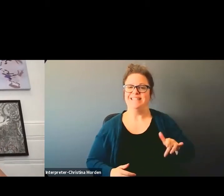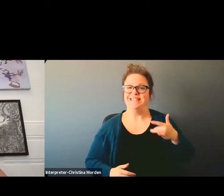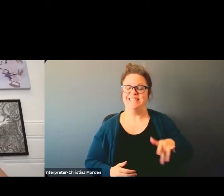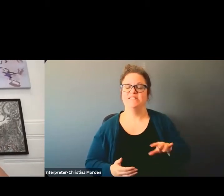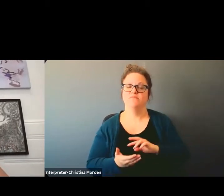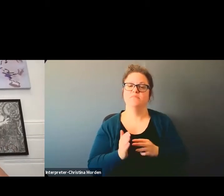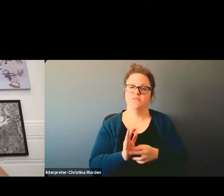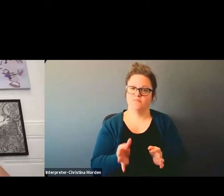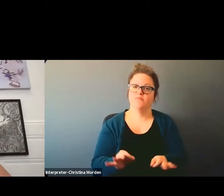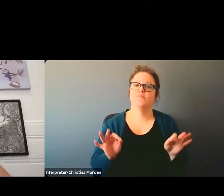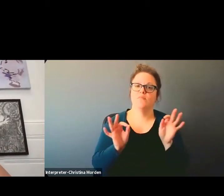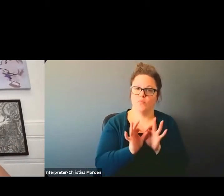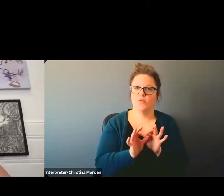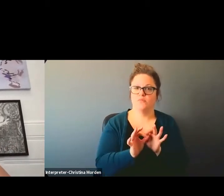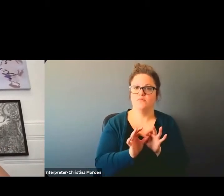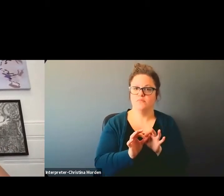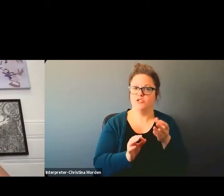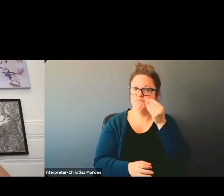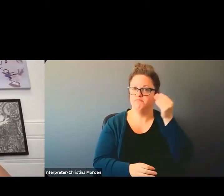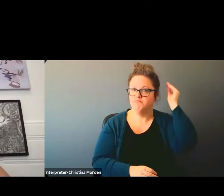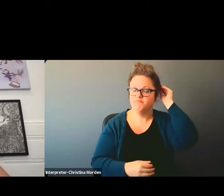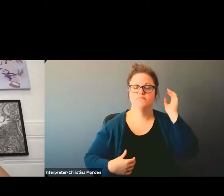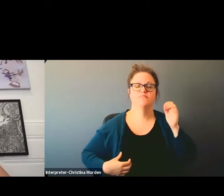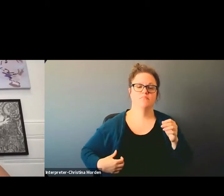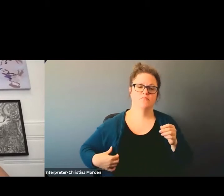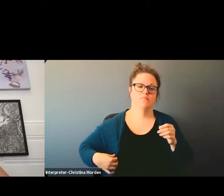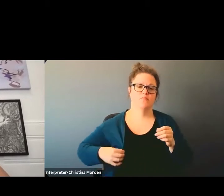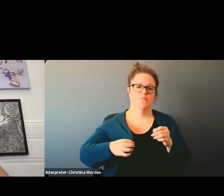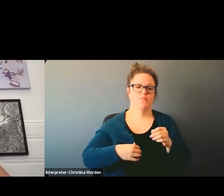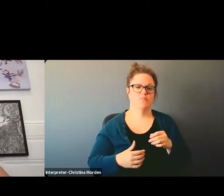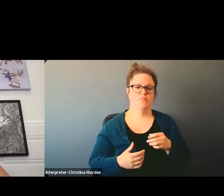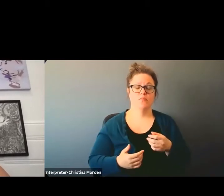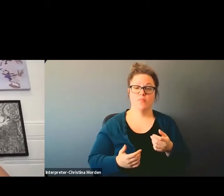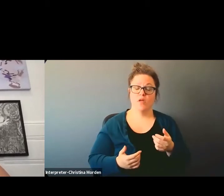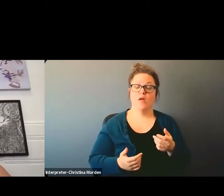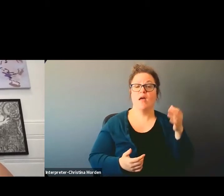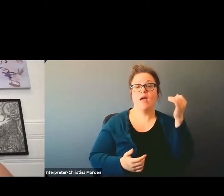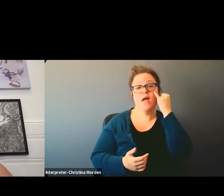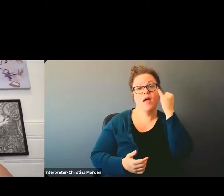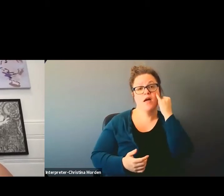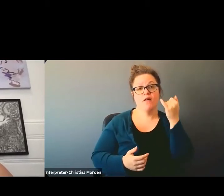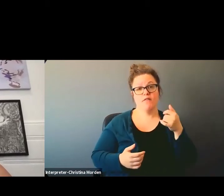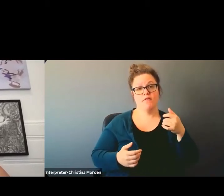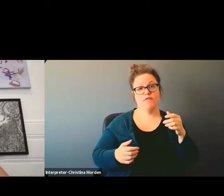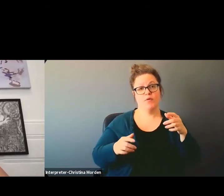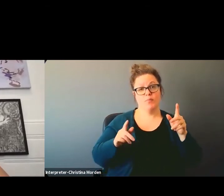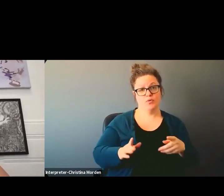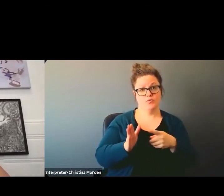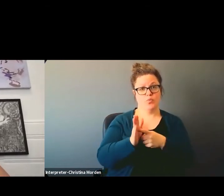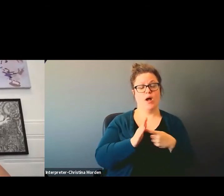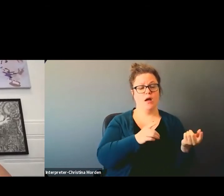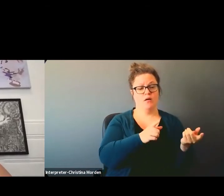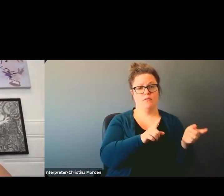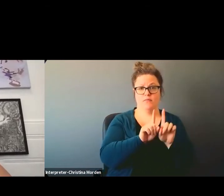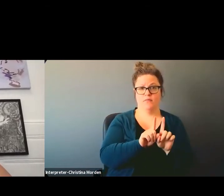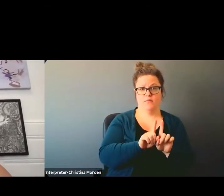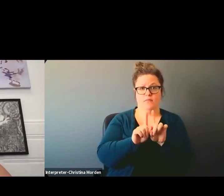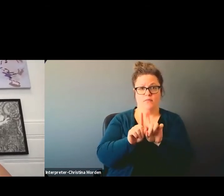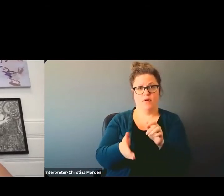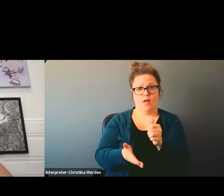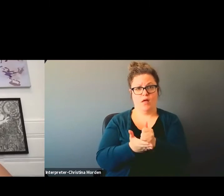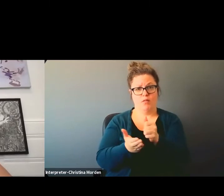important things to consider. And then lastly, do caregivers or attendants have to pay entrance fees? A lot of major art